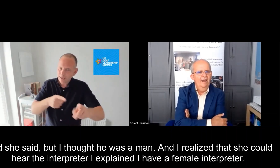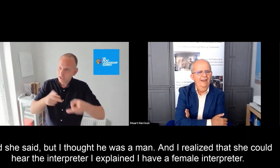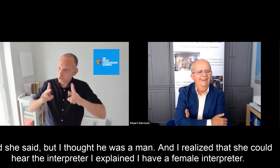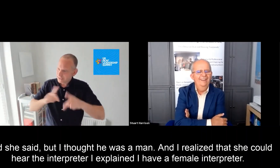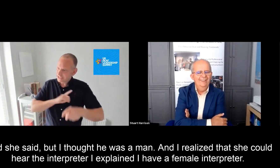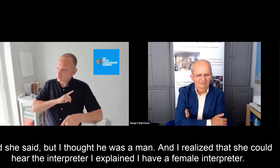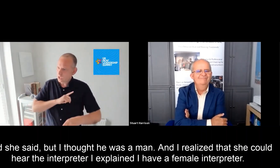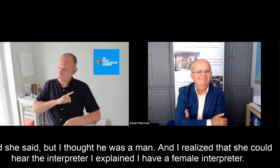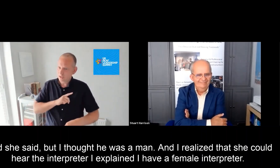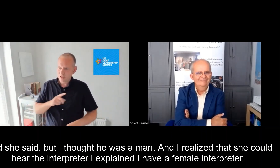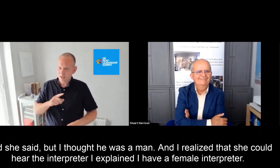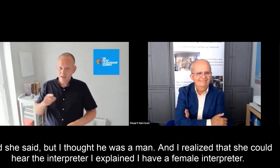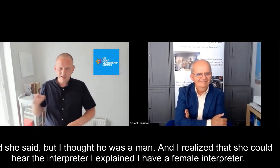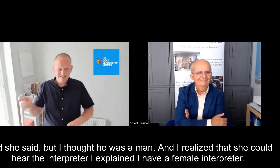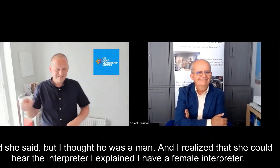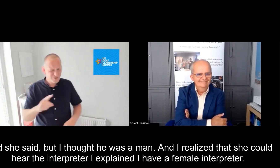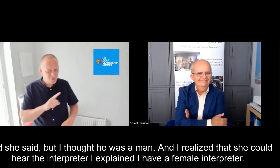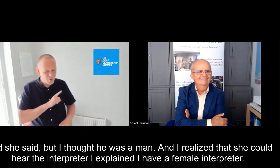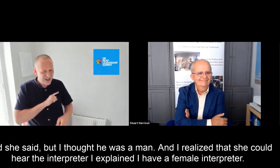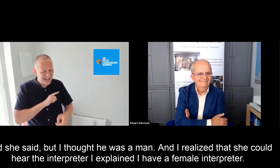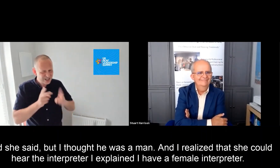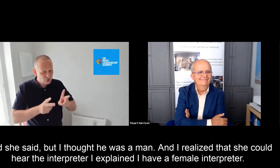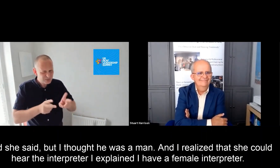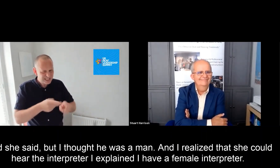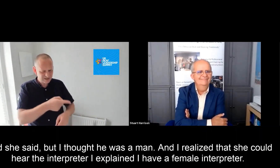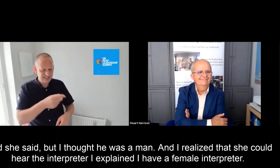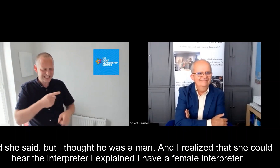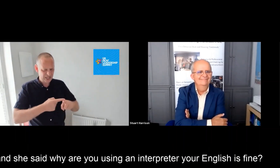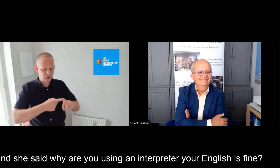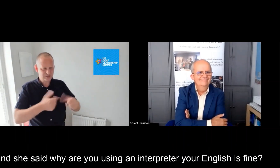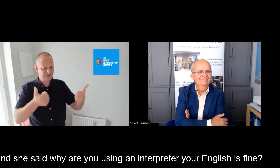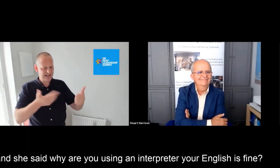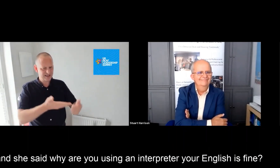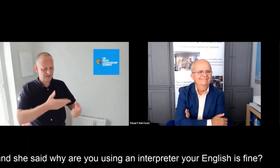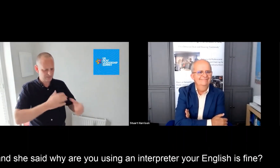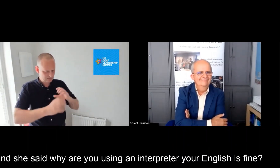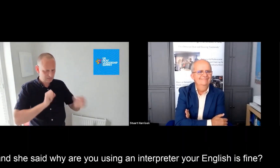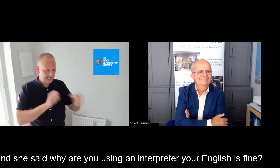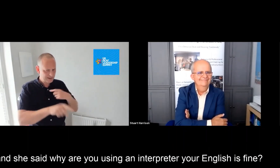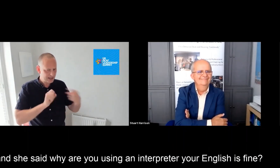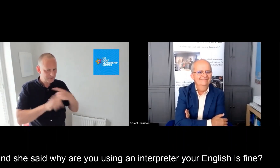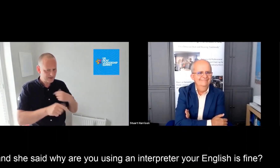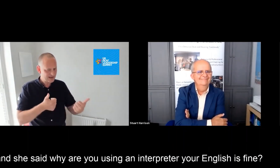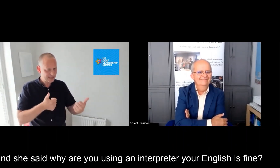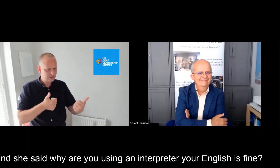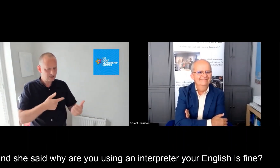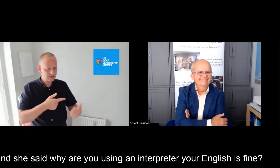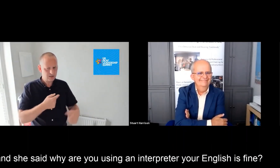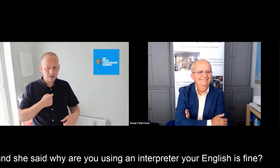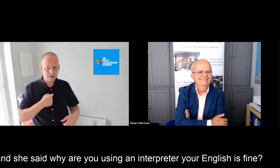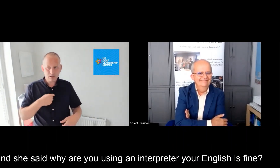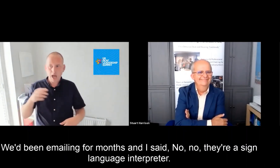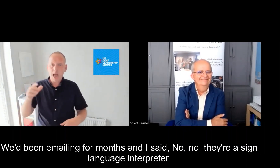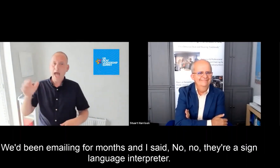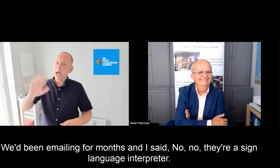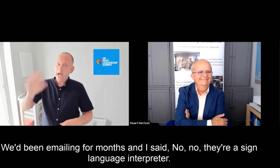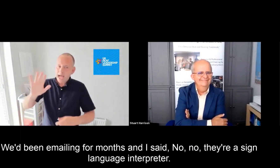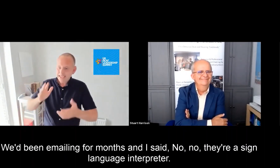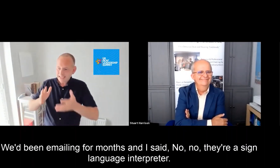hear the interpreter. I explained, I have a female interpreter. And she said, why are you using an interpreter? Your English is fine. We've been emailing for